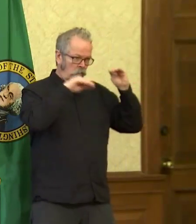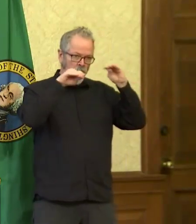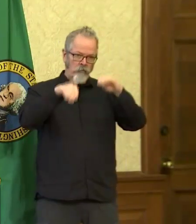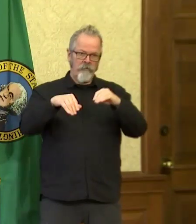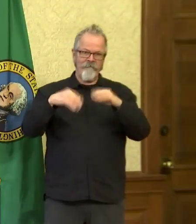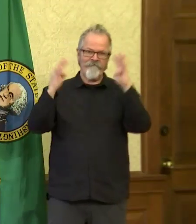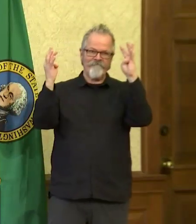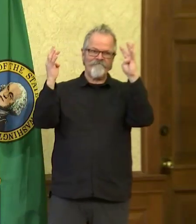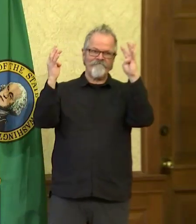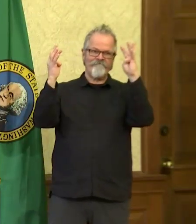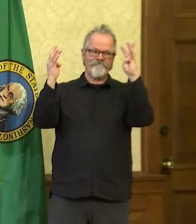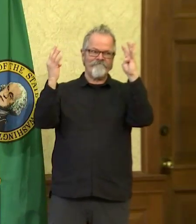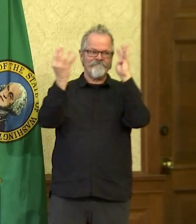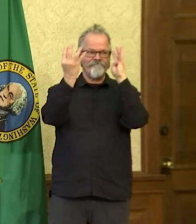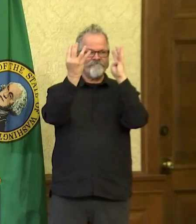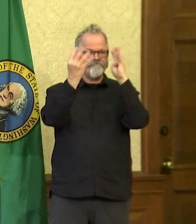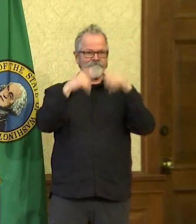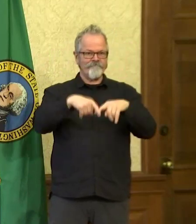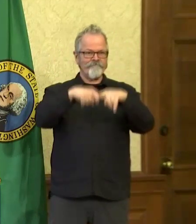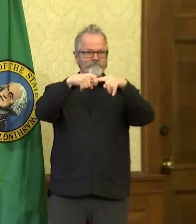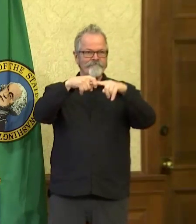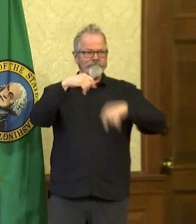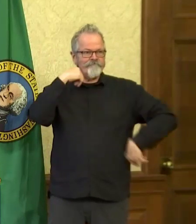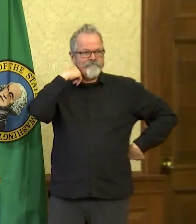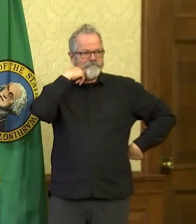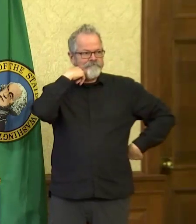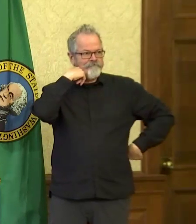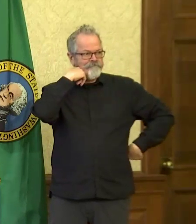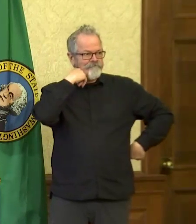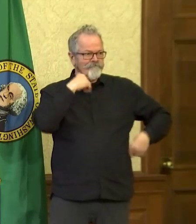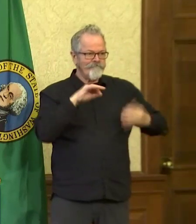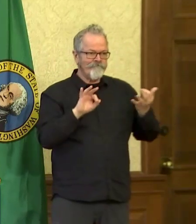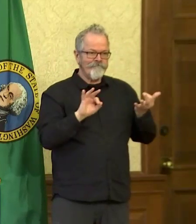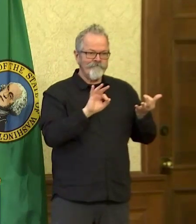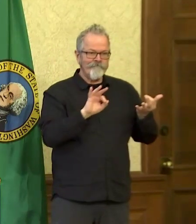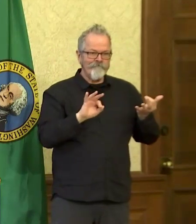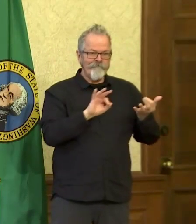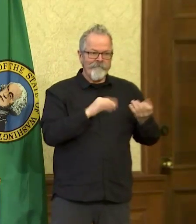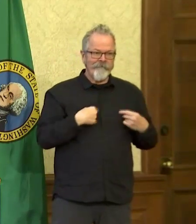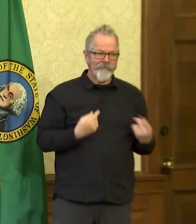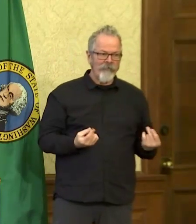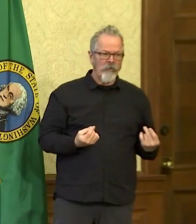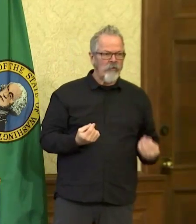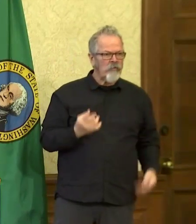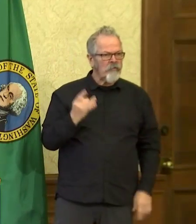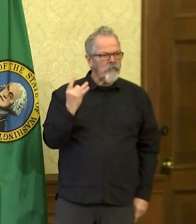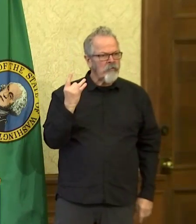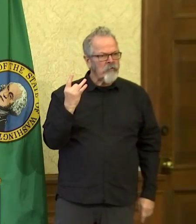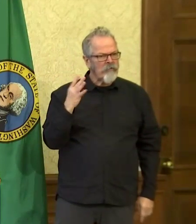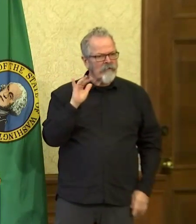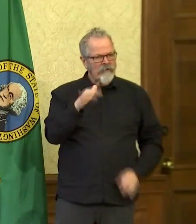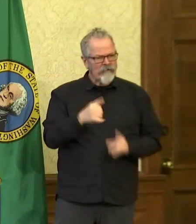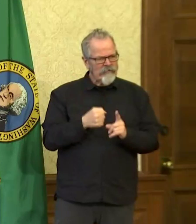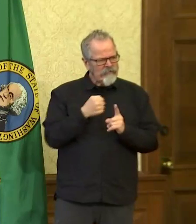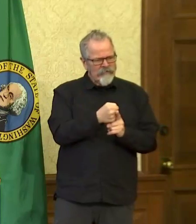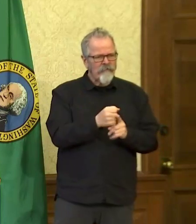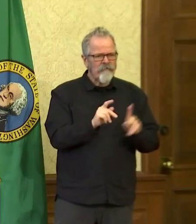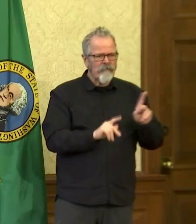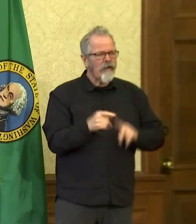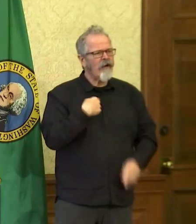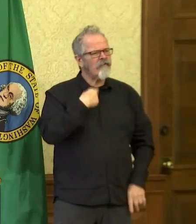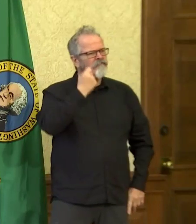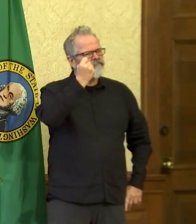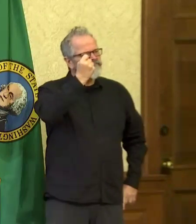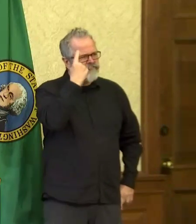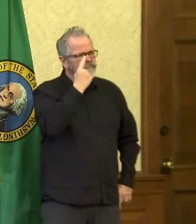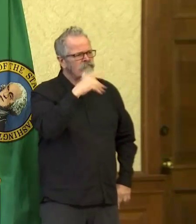again, I just can't repeat enough that if we push that green button too soon,